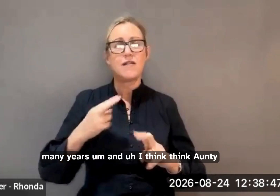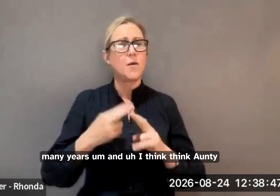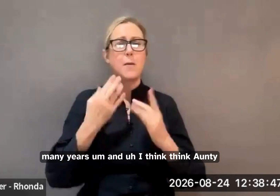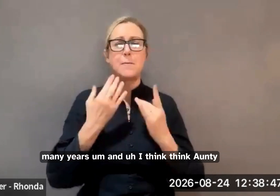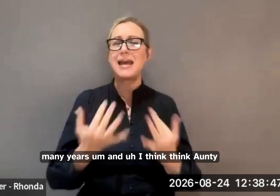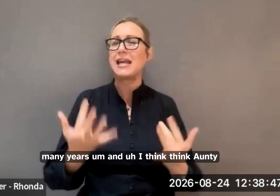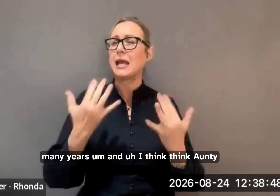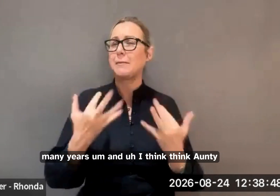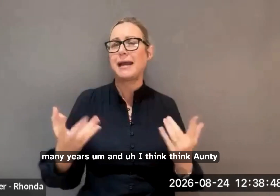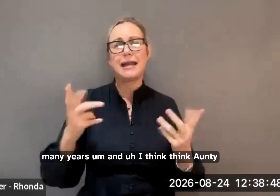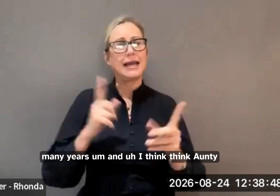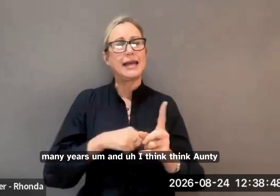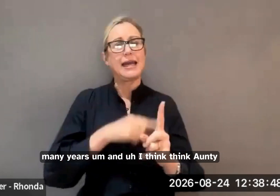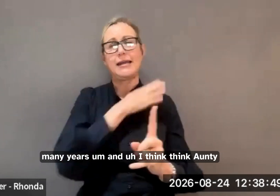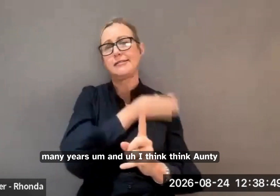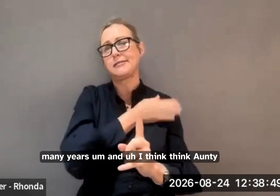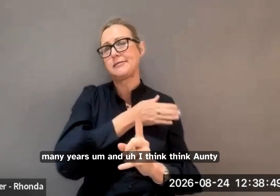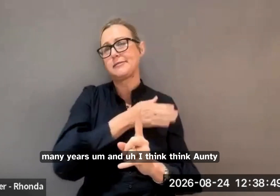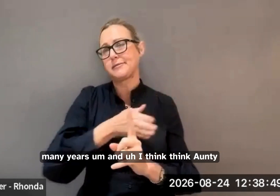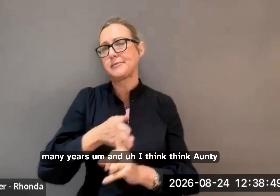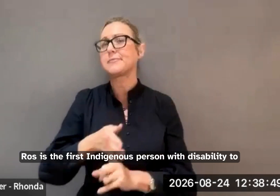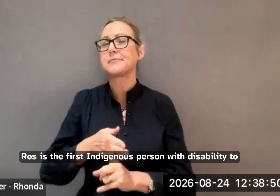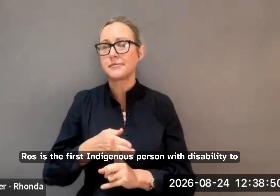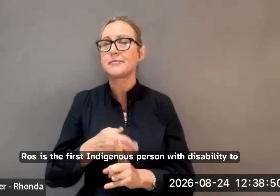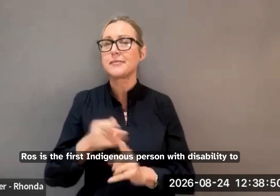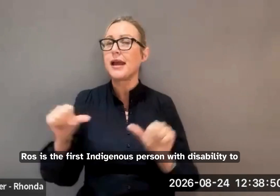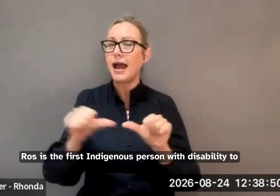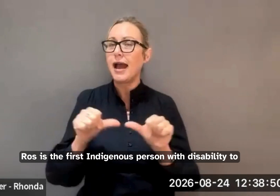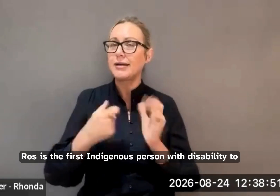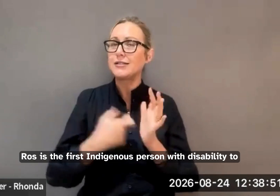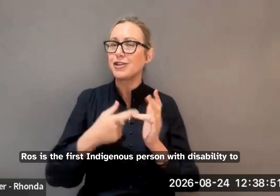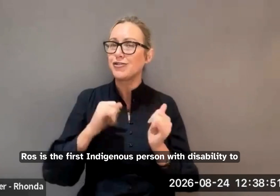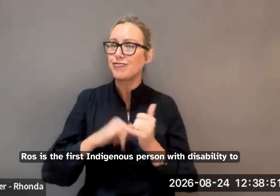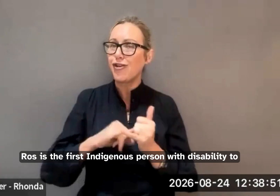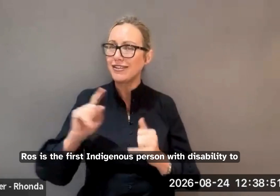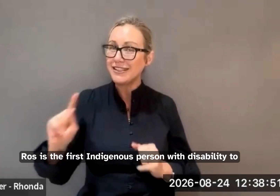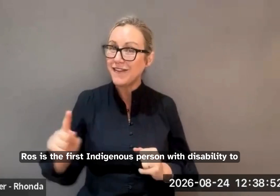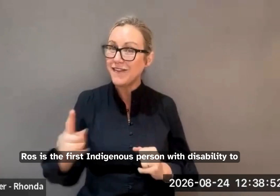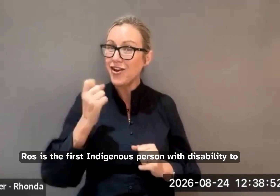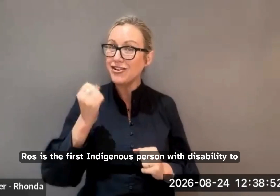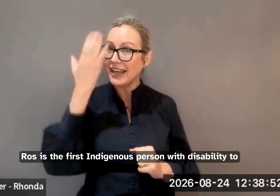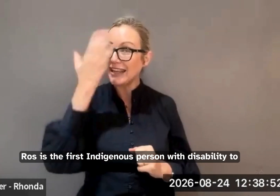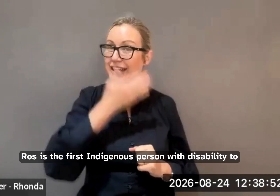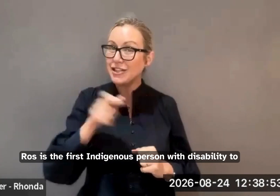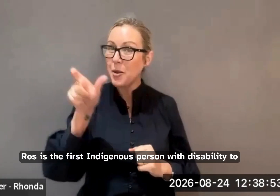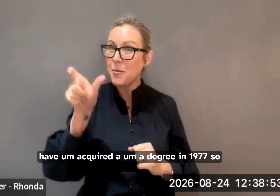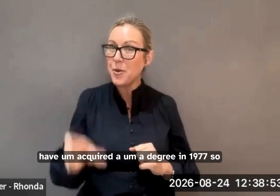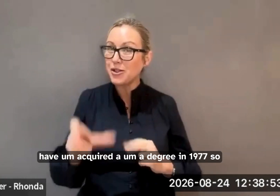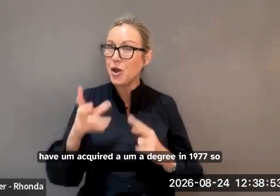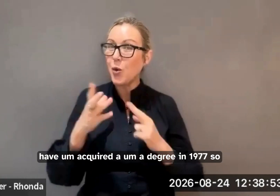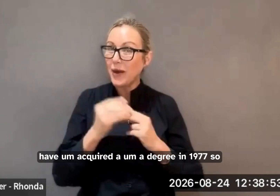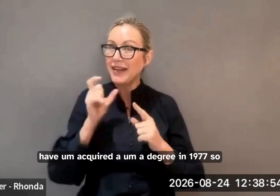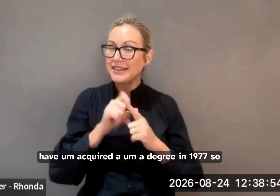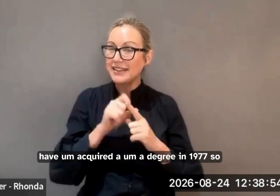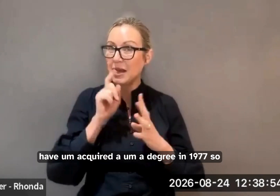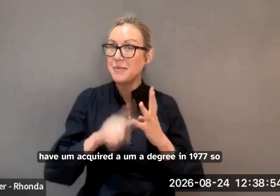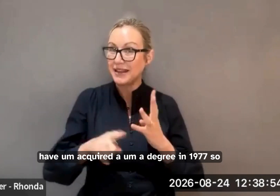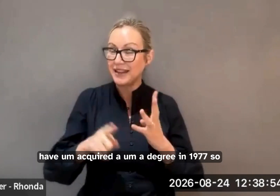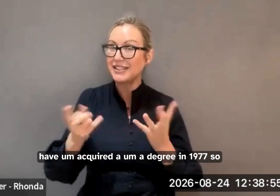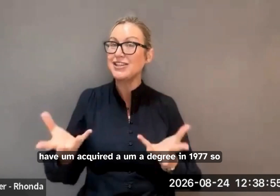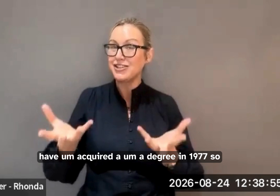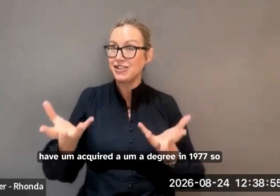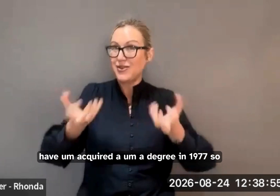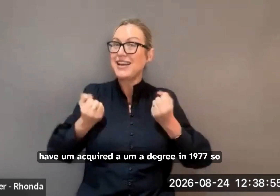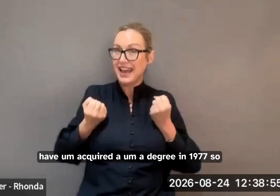years. And I think Auntie Ros is the first Indigenous person with disability to have